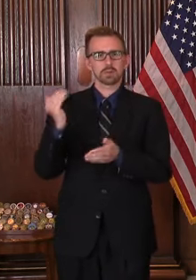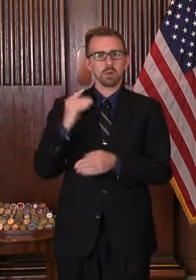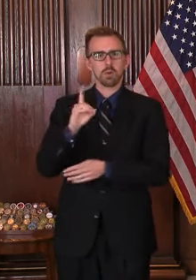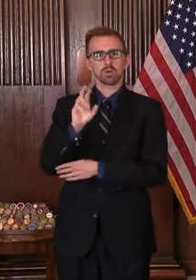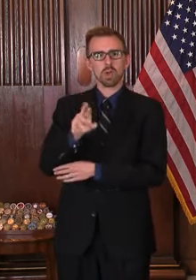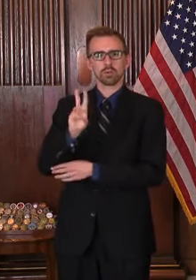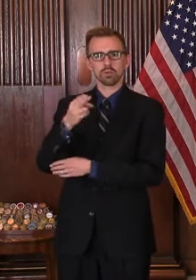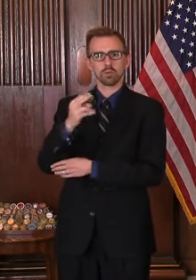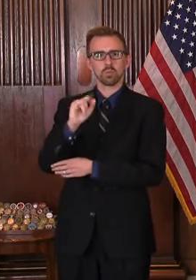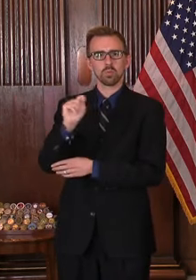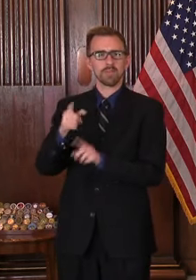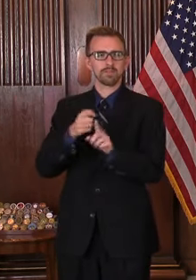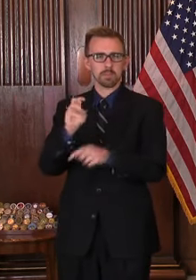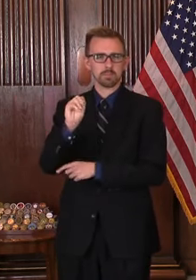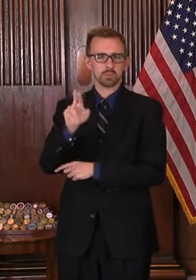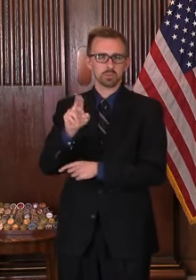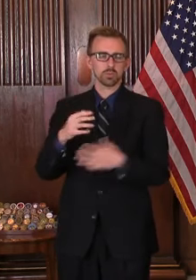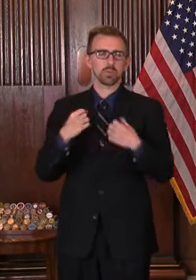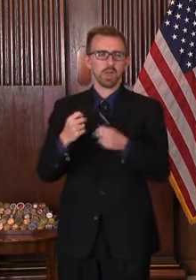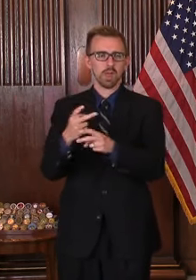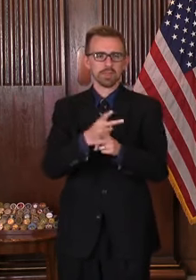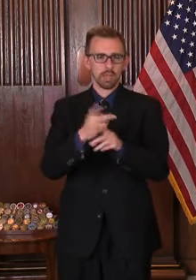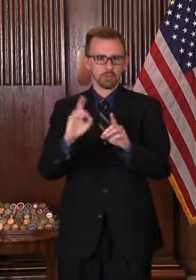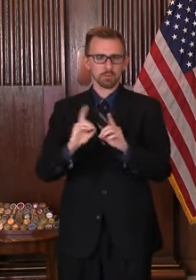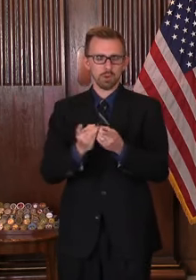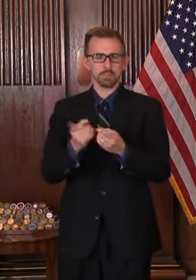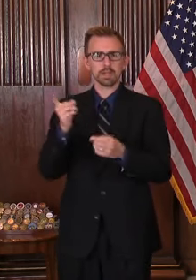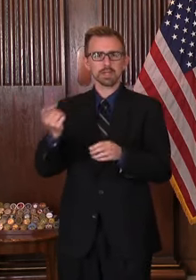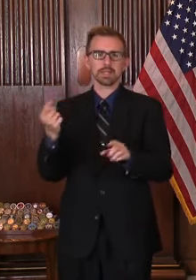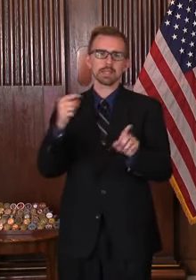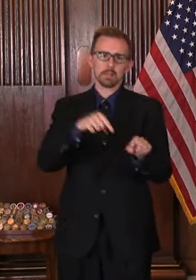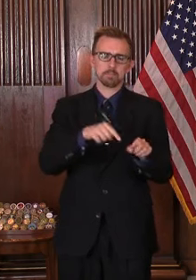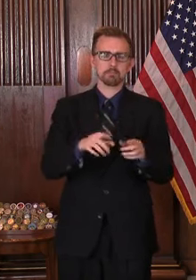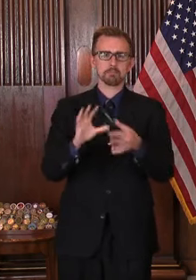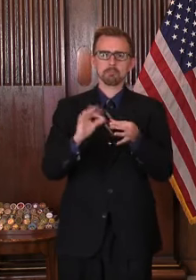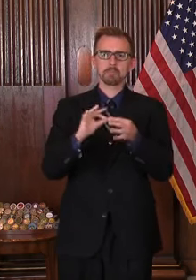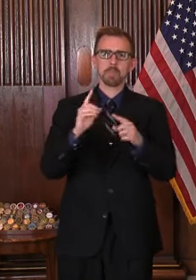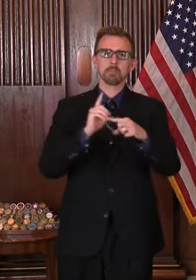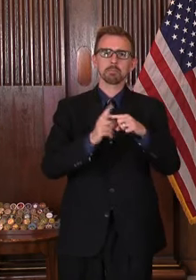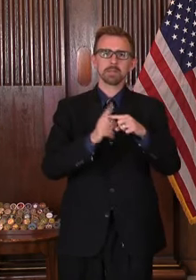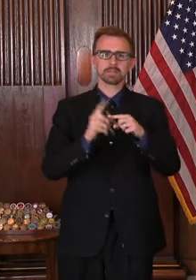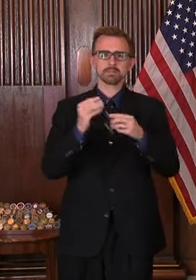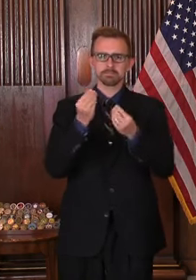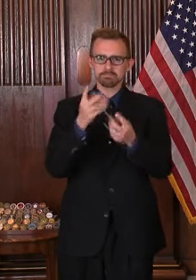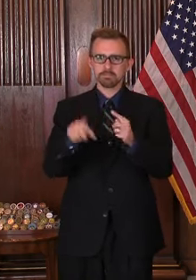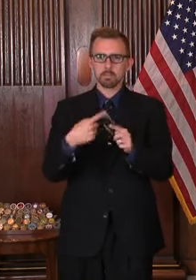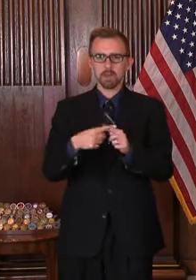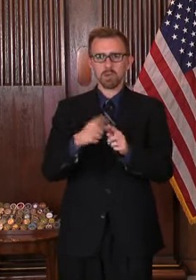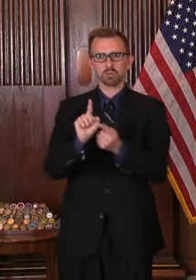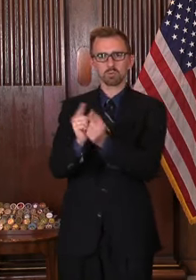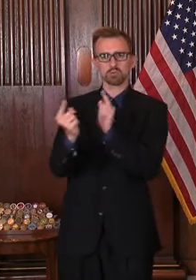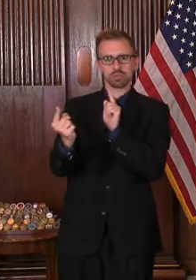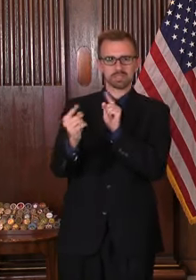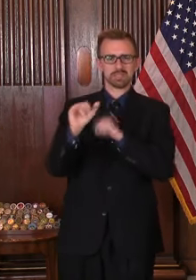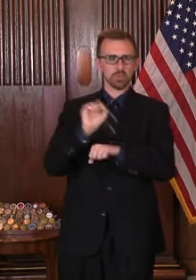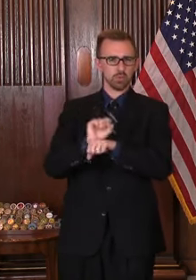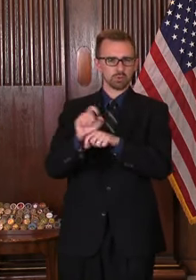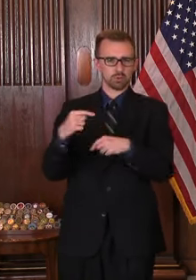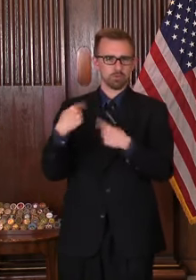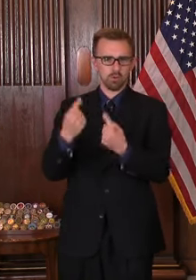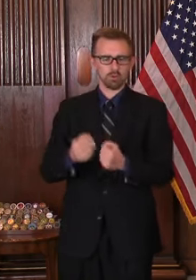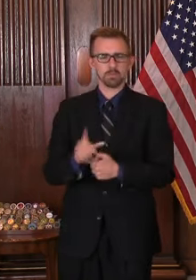from the University of Missouri Healthcare joined us to share some positive news about our social distancing efforts.